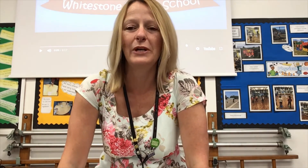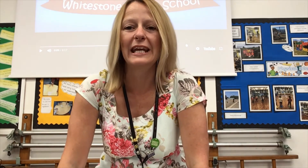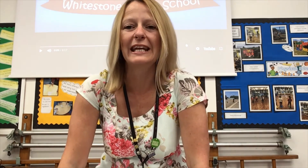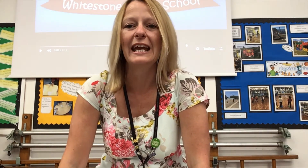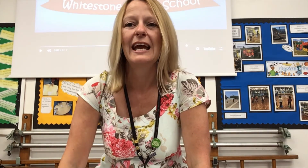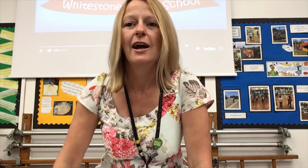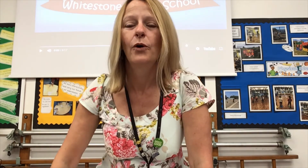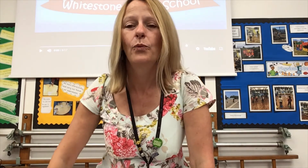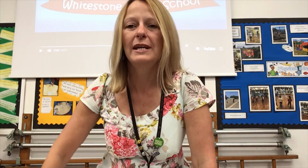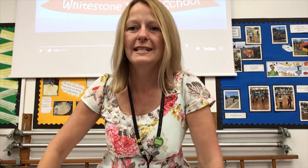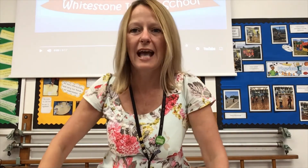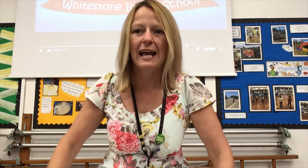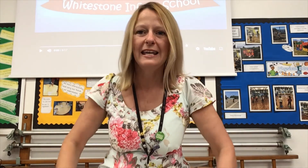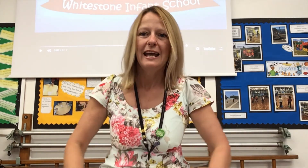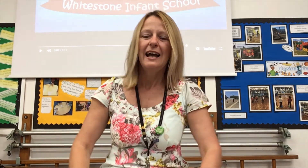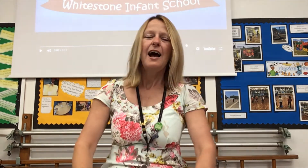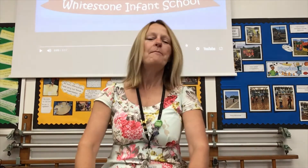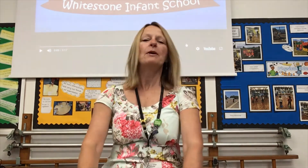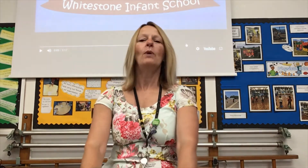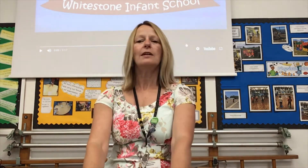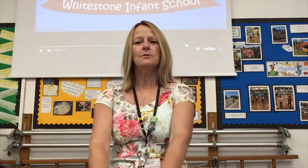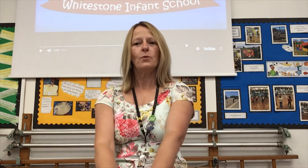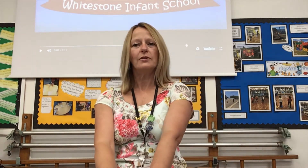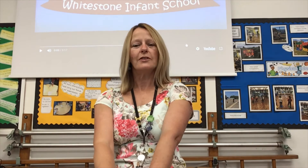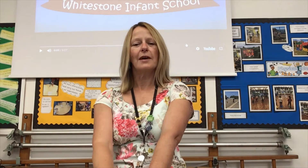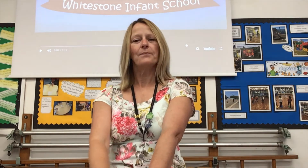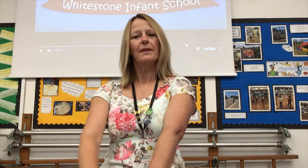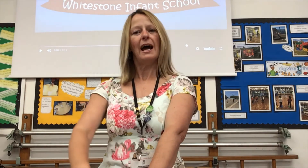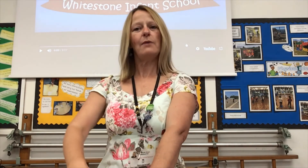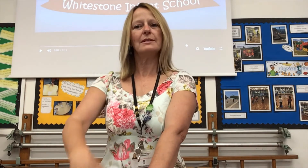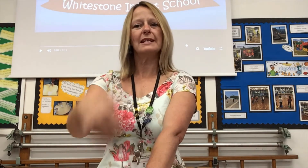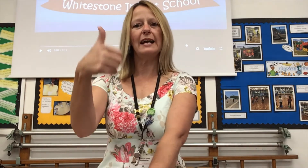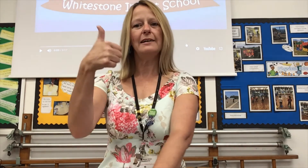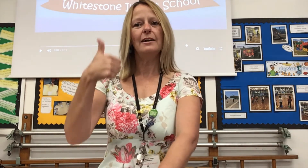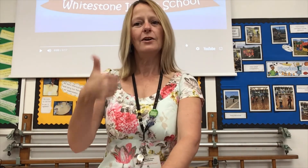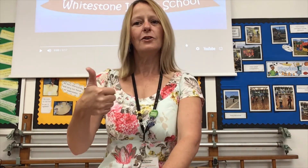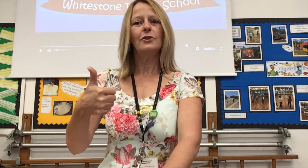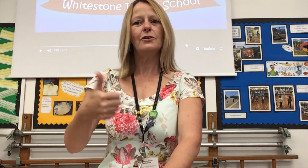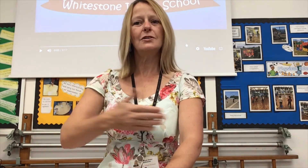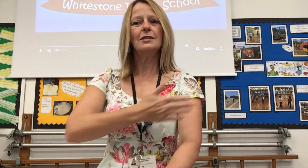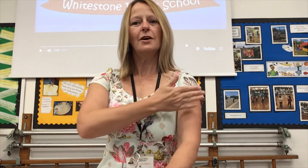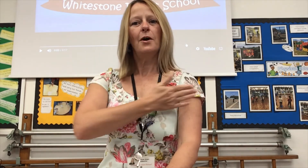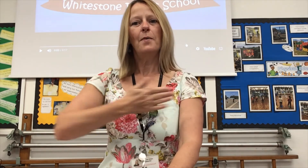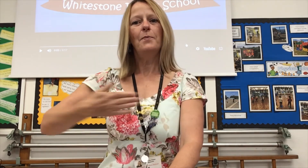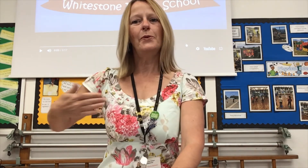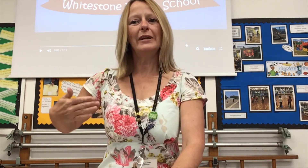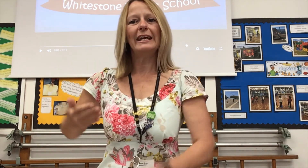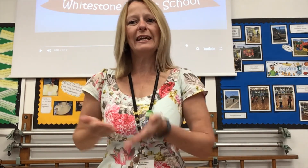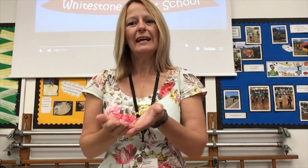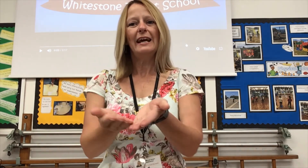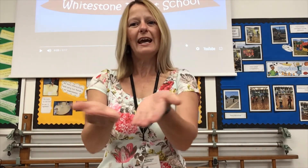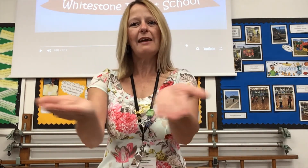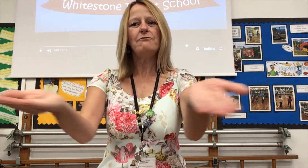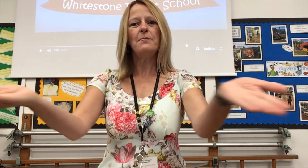morning, we say a big welcome to one another. I will say, good morning,